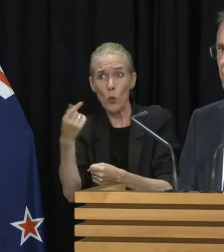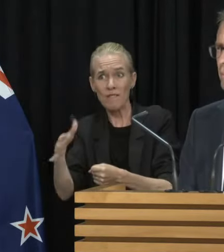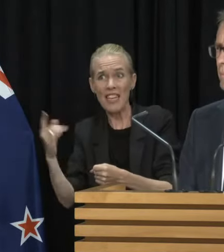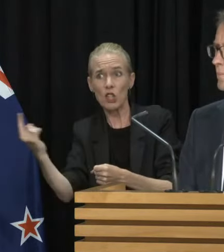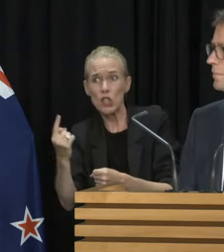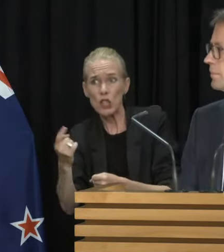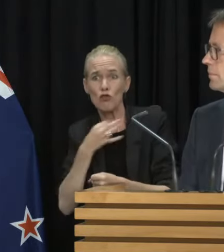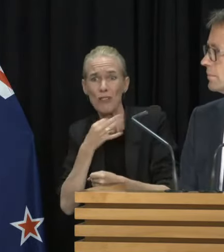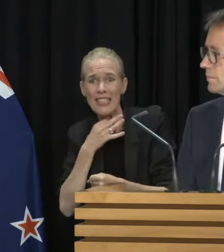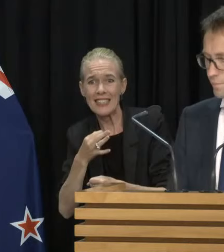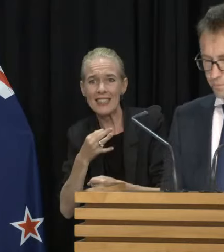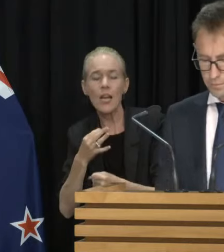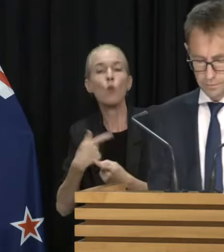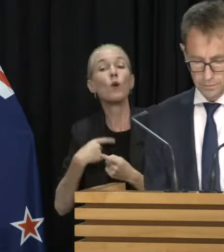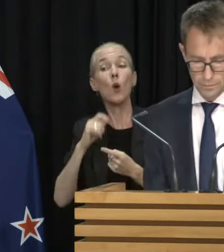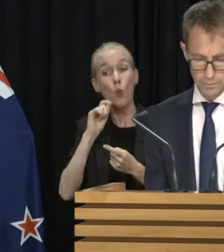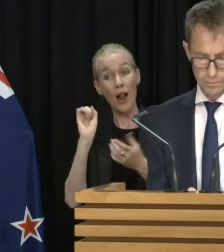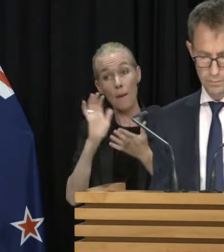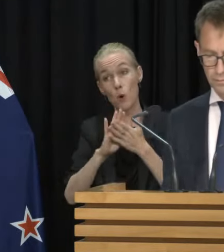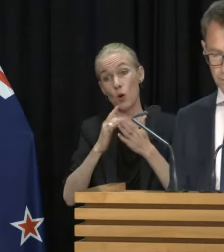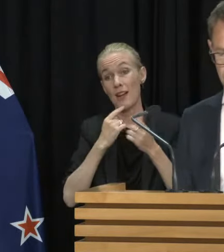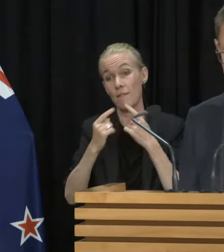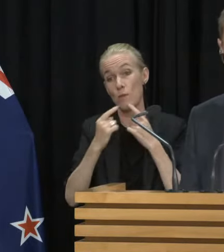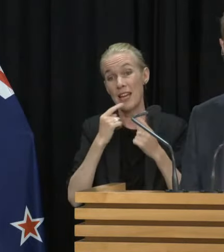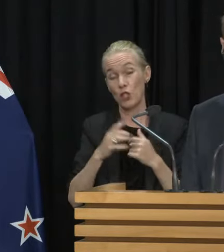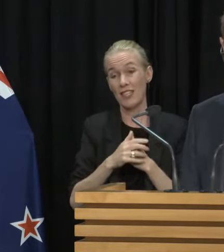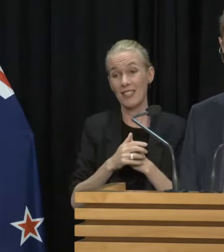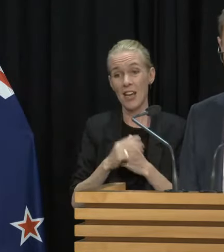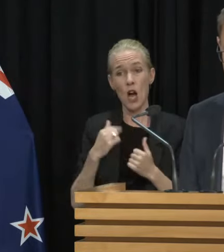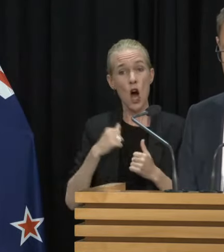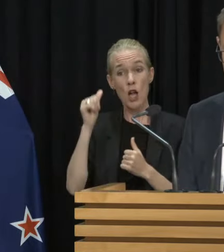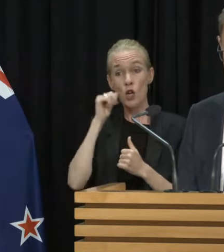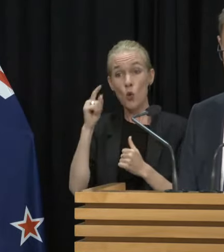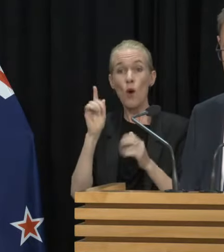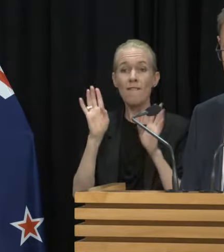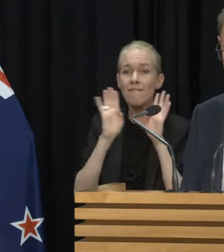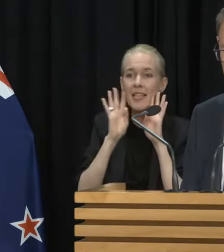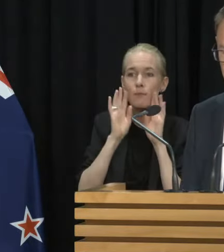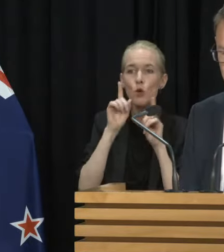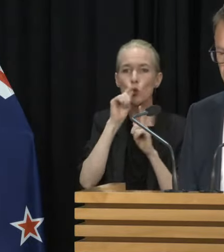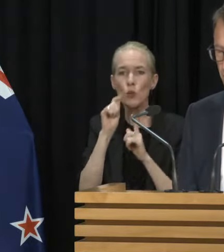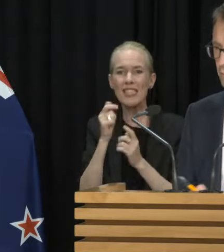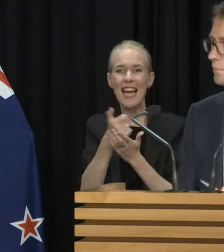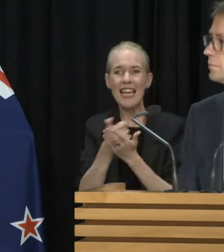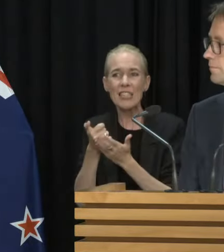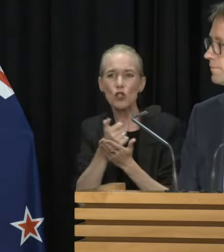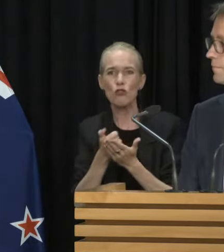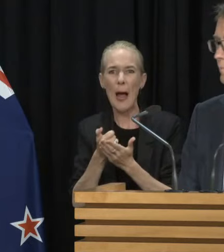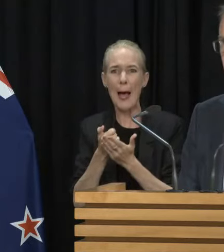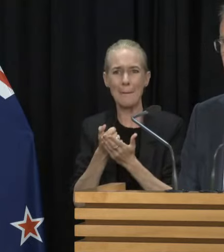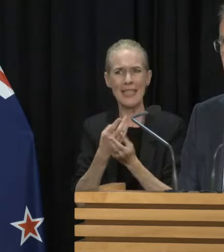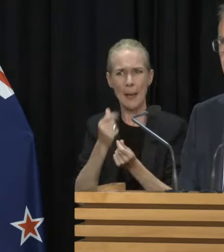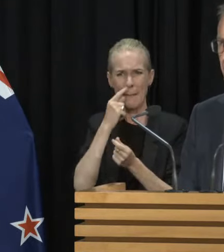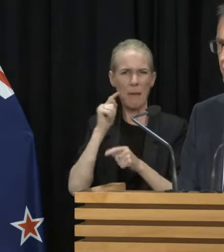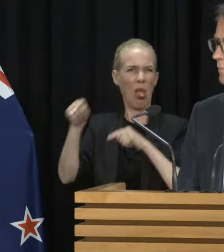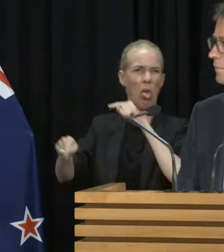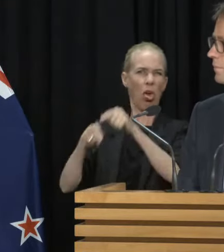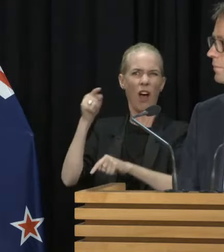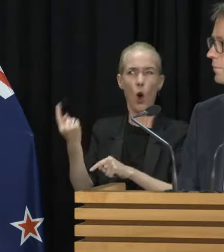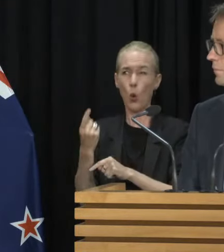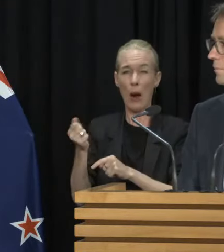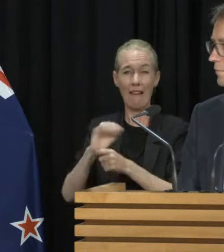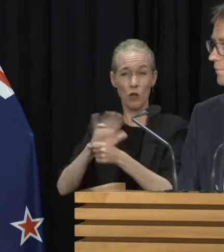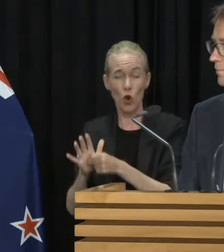the reaction these types of cases generate on social media, and the last thing that we want is people reluctant to come forward and be tested, or to come forward